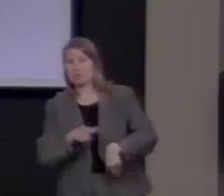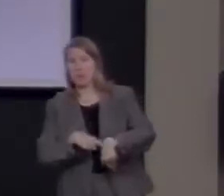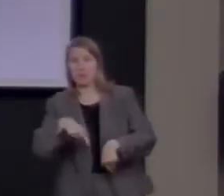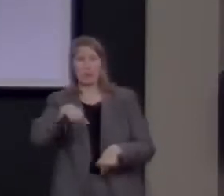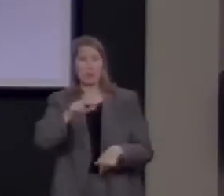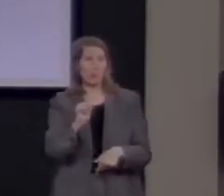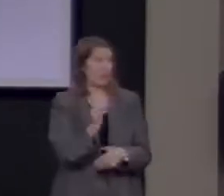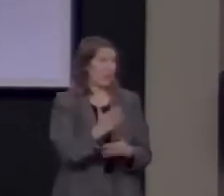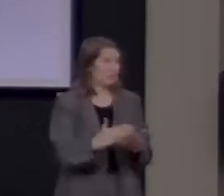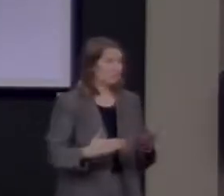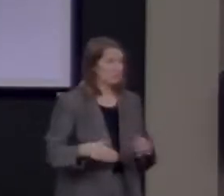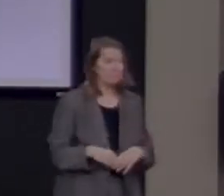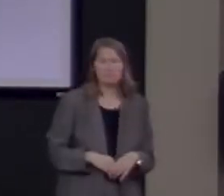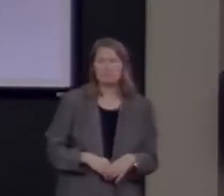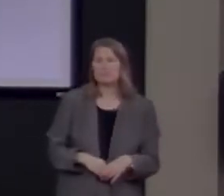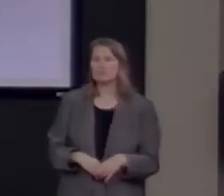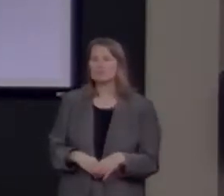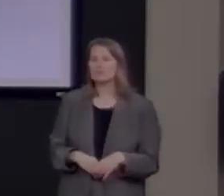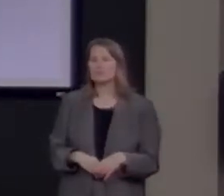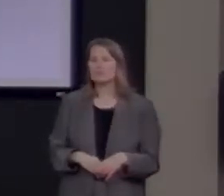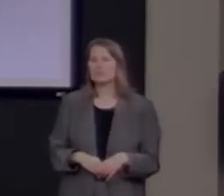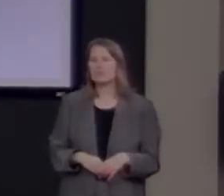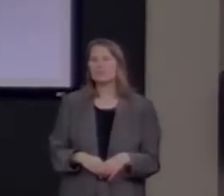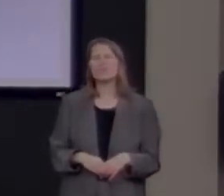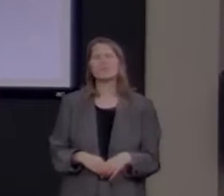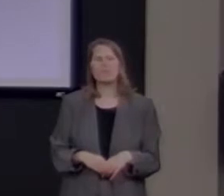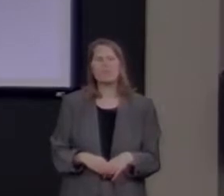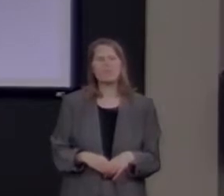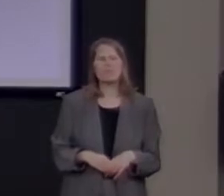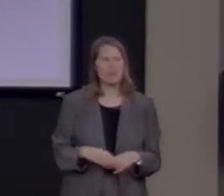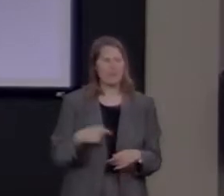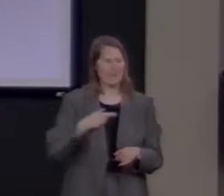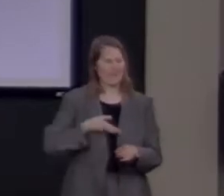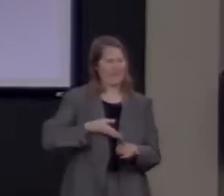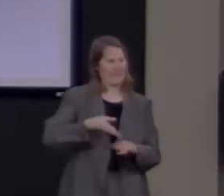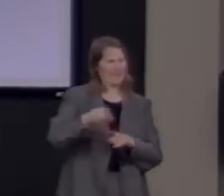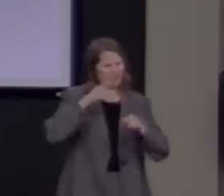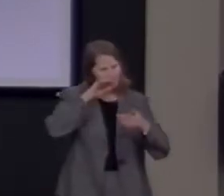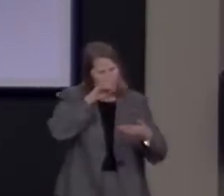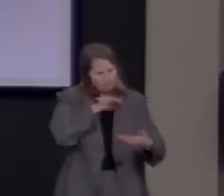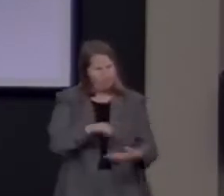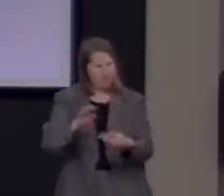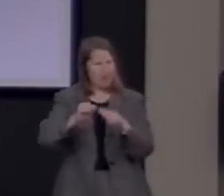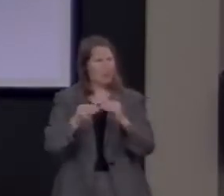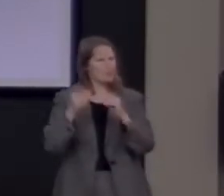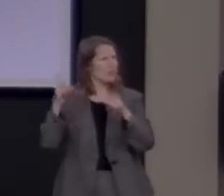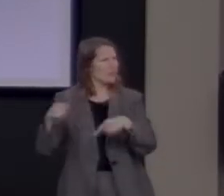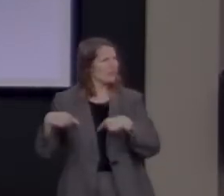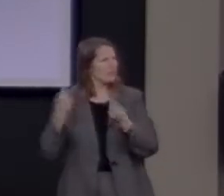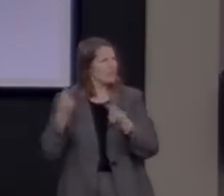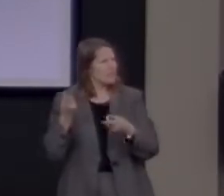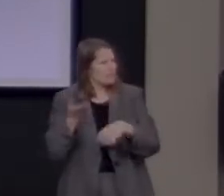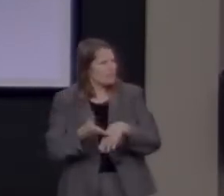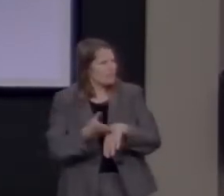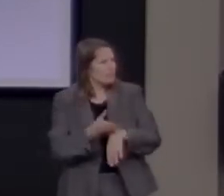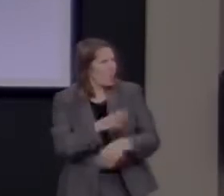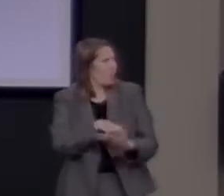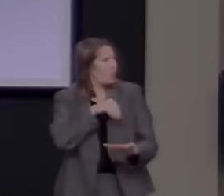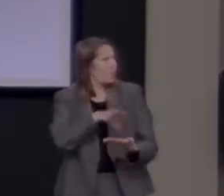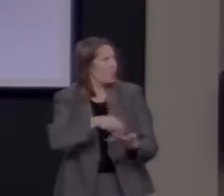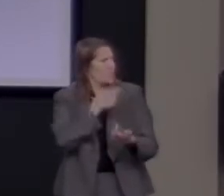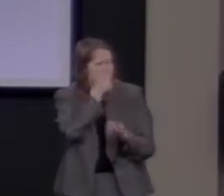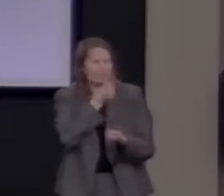questions. I think we've come a long way in the field of studying numbers and addressing some of these